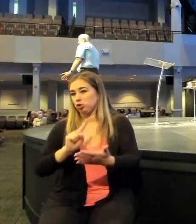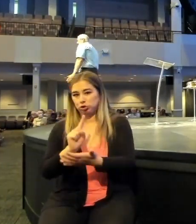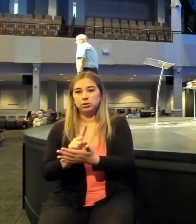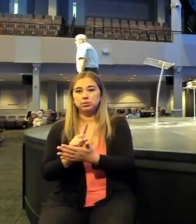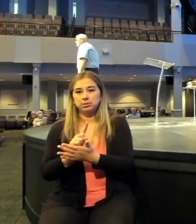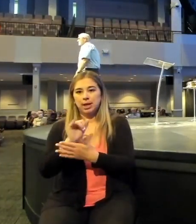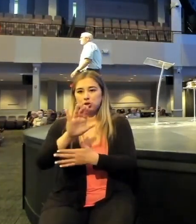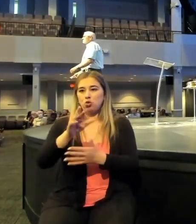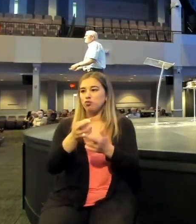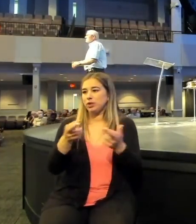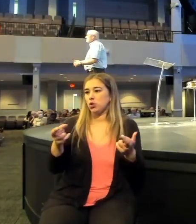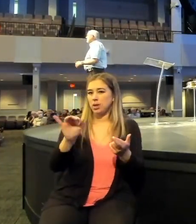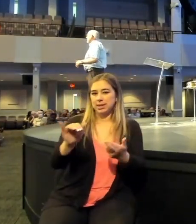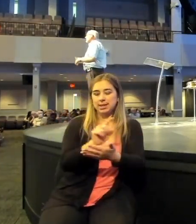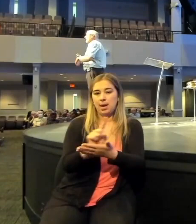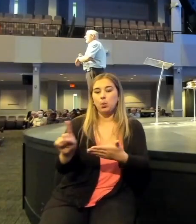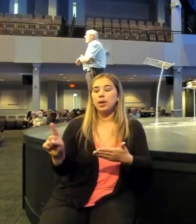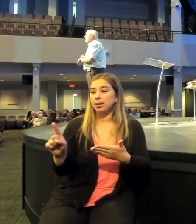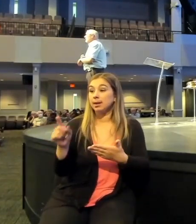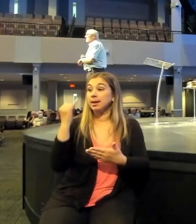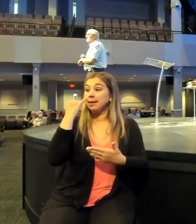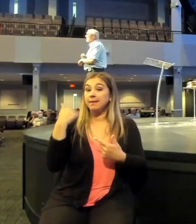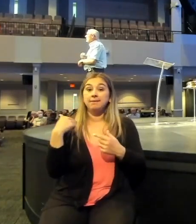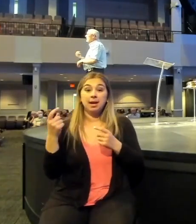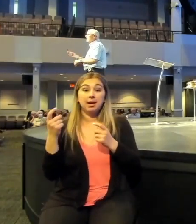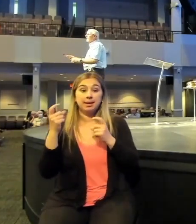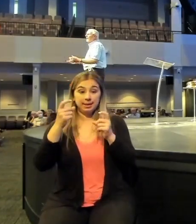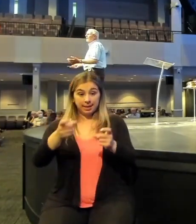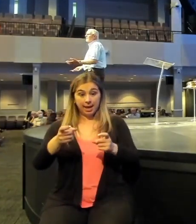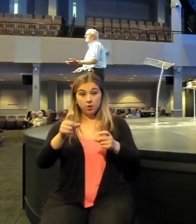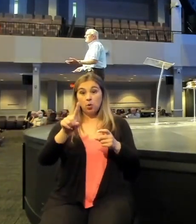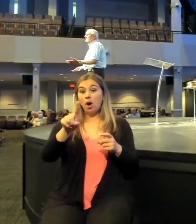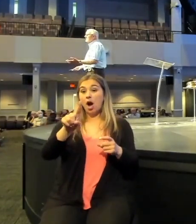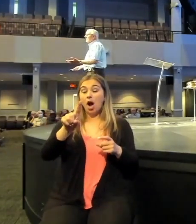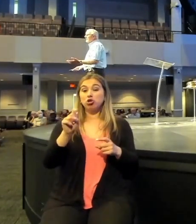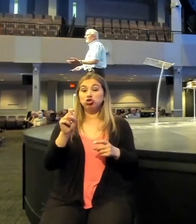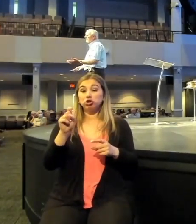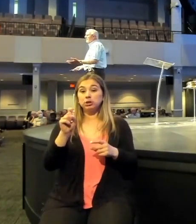hours, okay? If I gave you or someone gave you